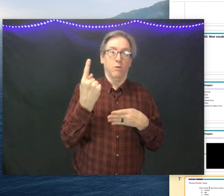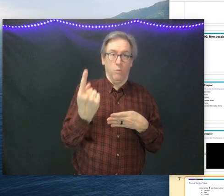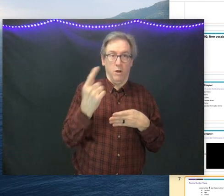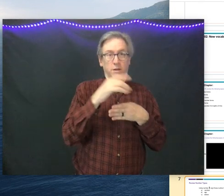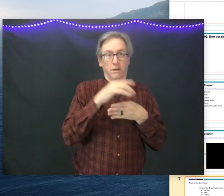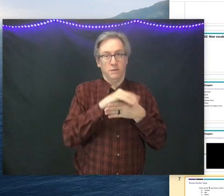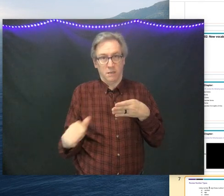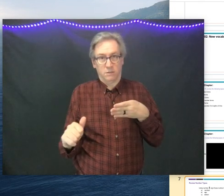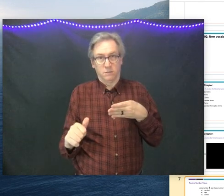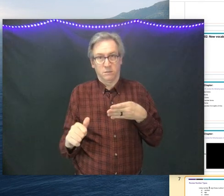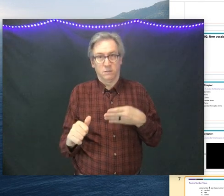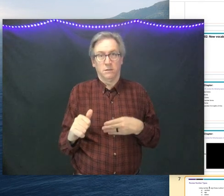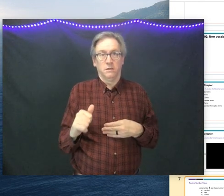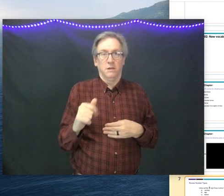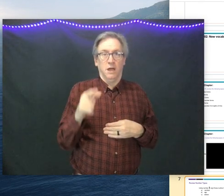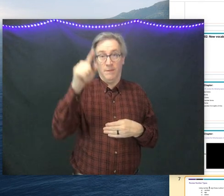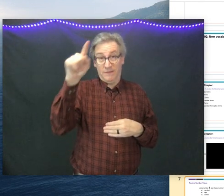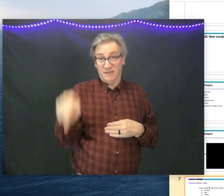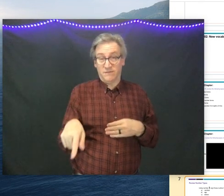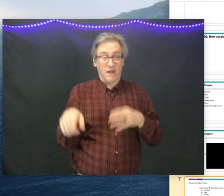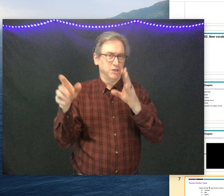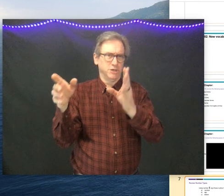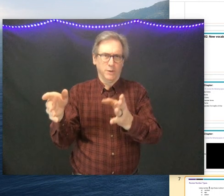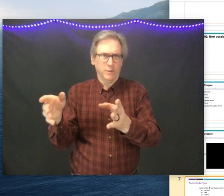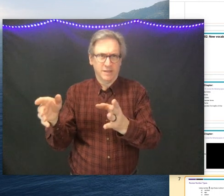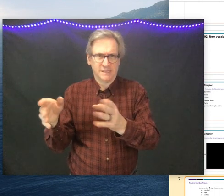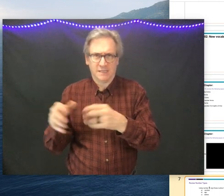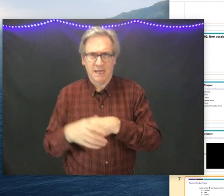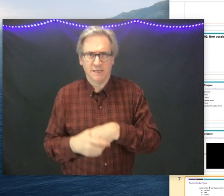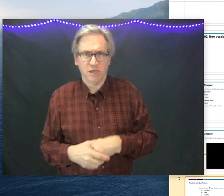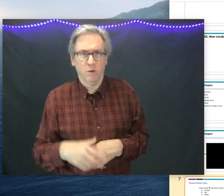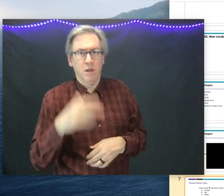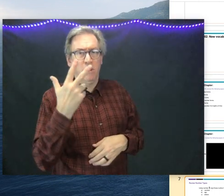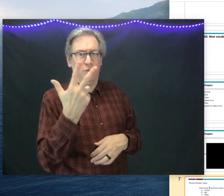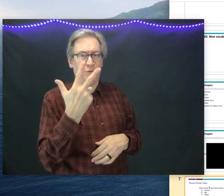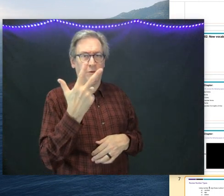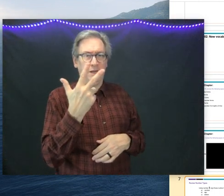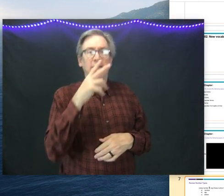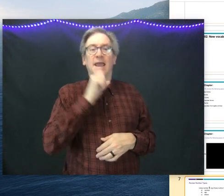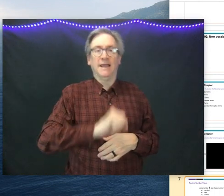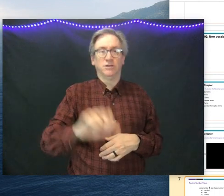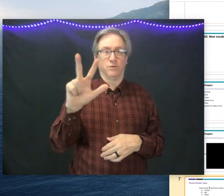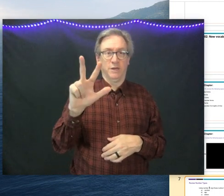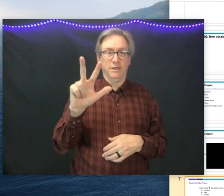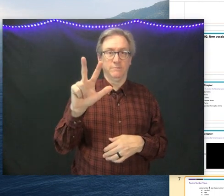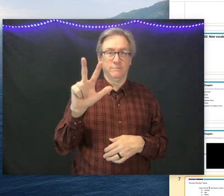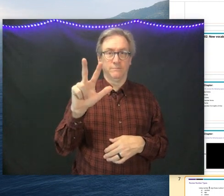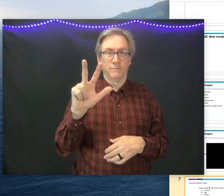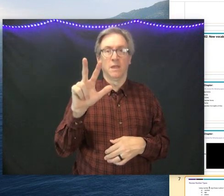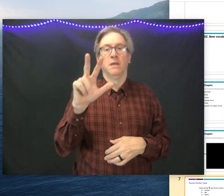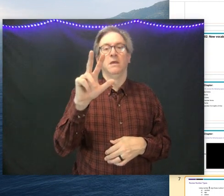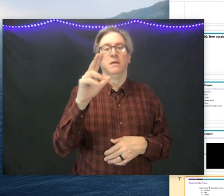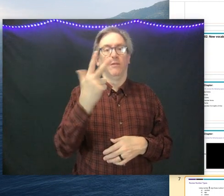$1 or $1. In this, I should do it with this slide. So age 3,